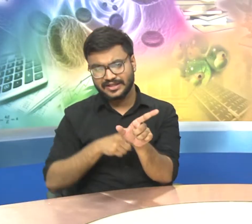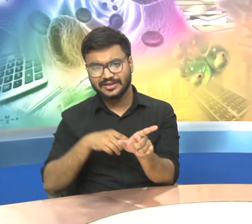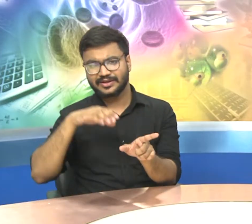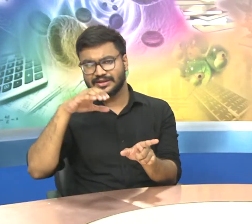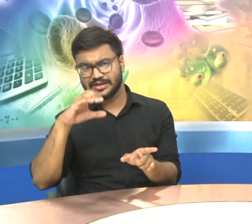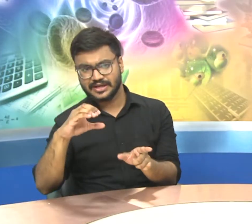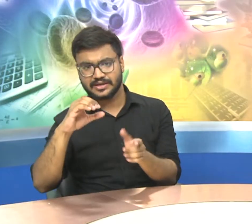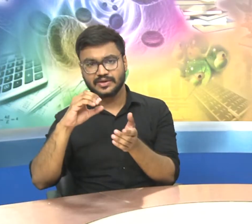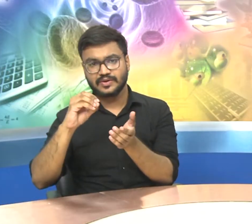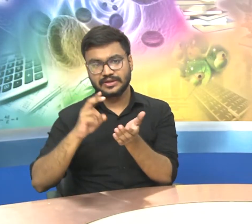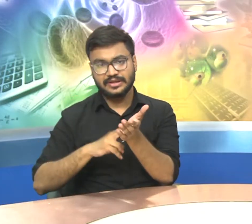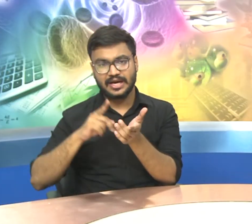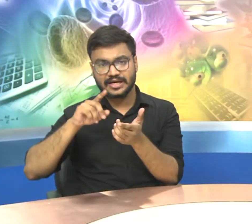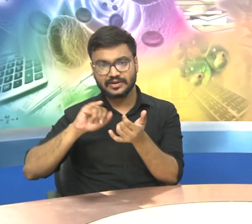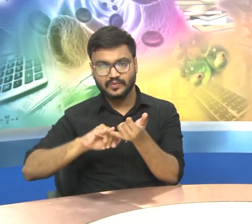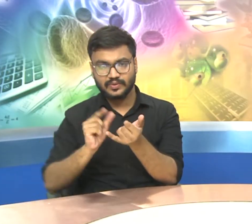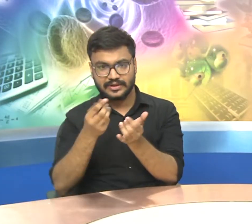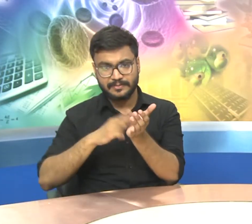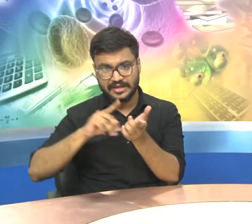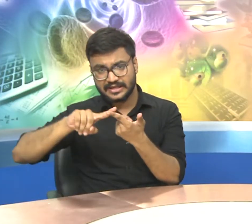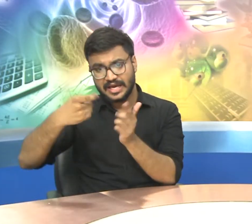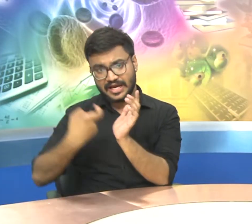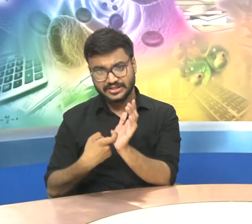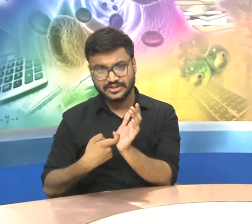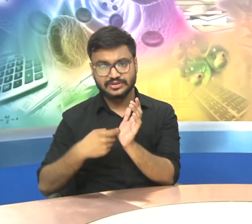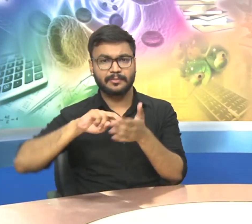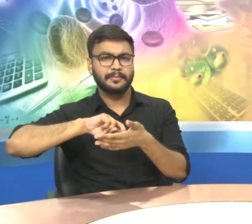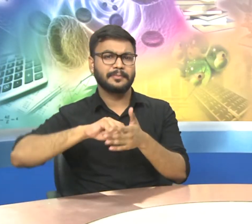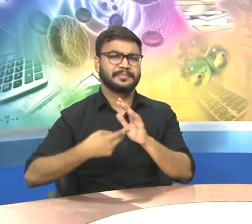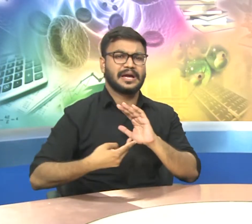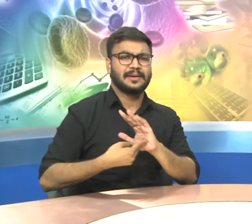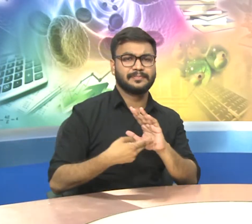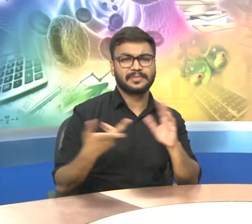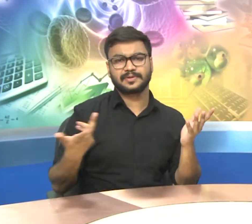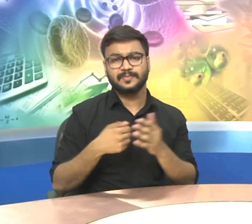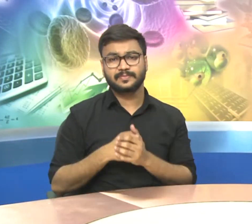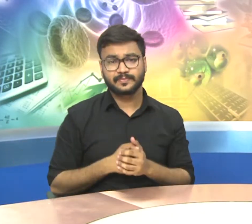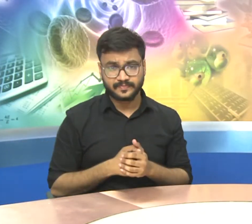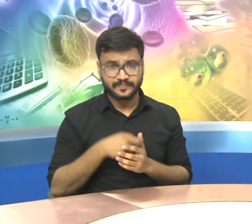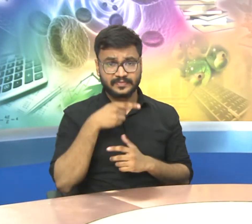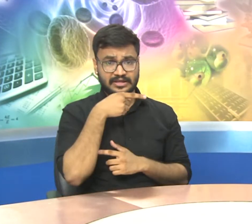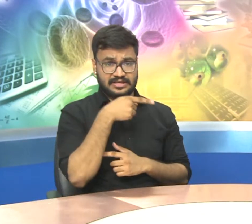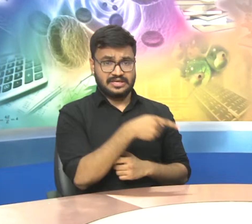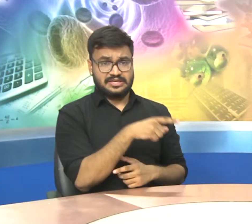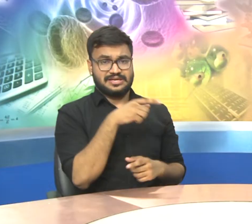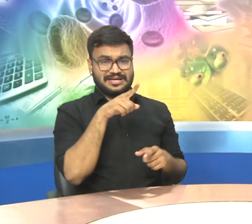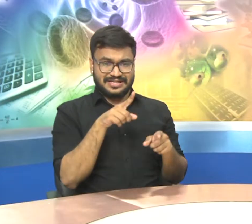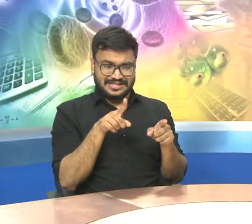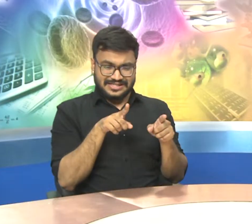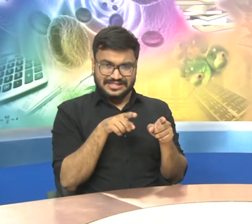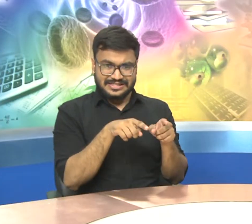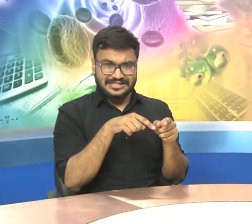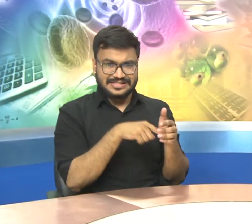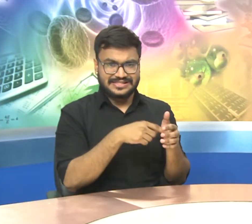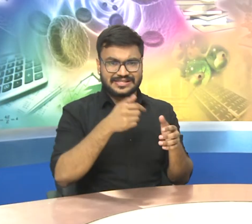through photosynthesis. And third is primary consumers,